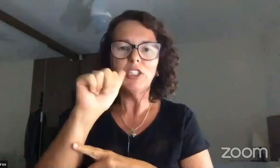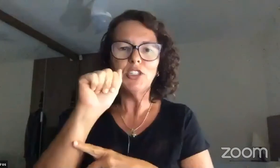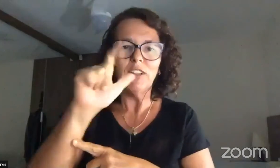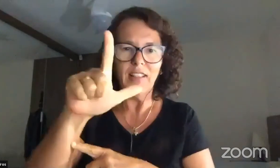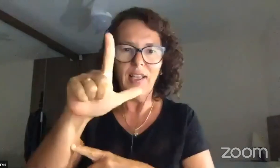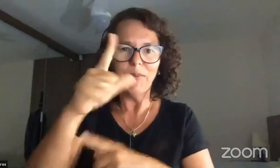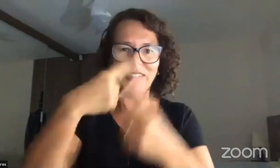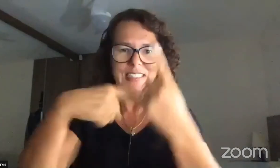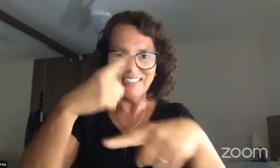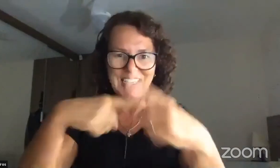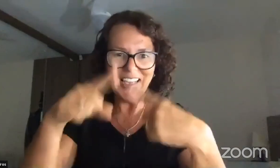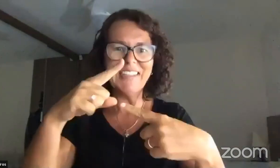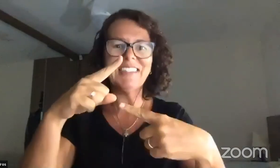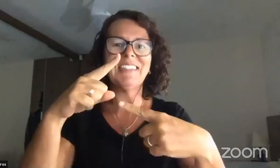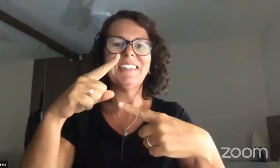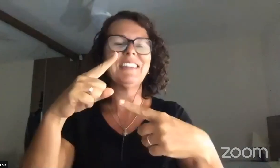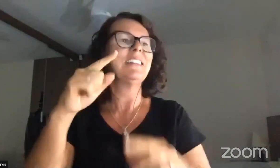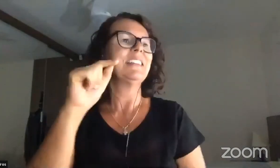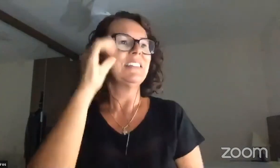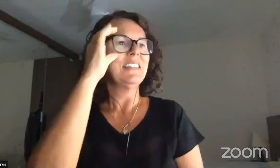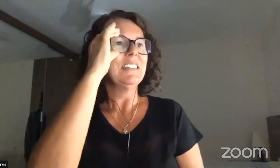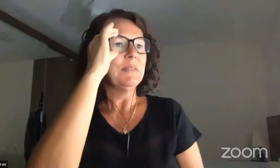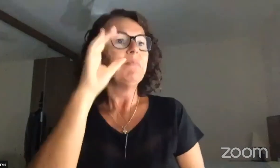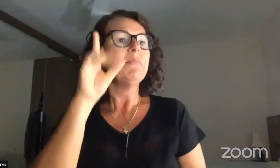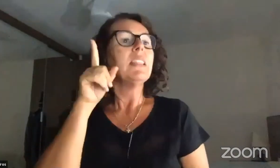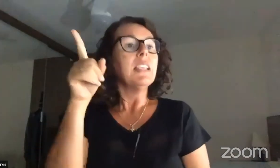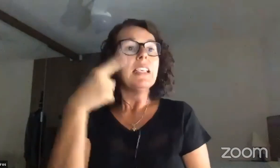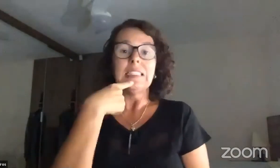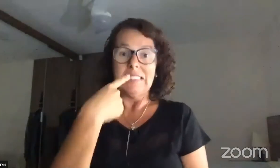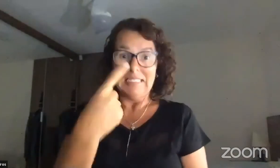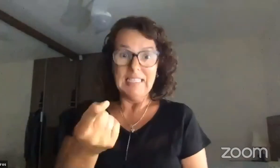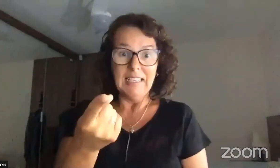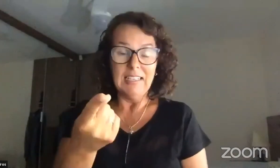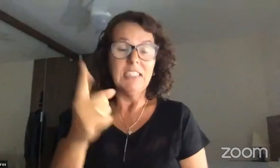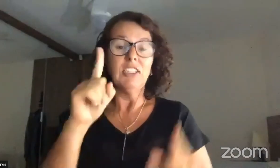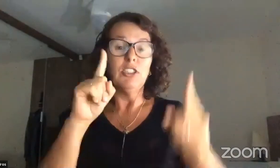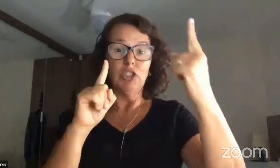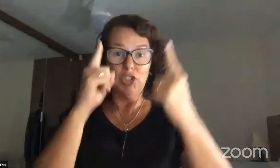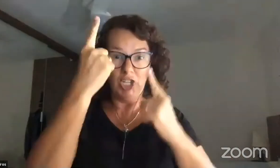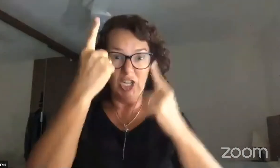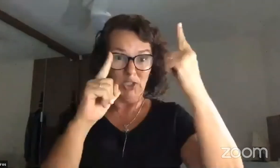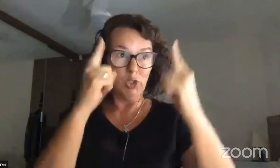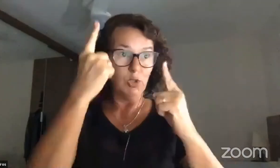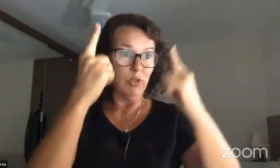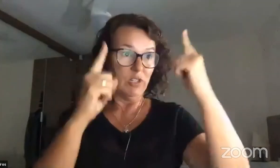Originals, his book is called Original Signs.